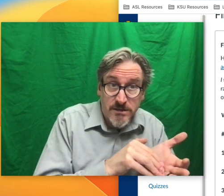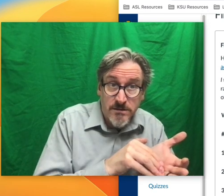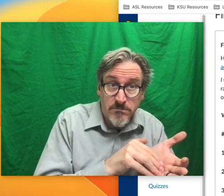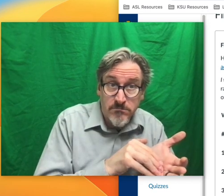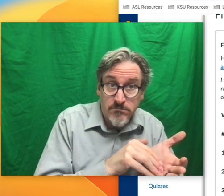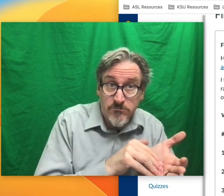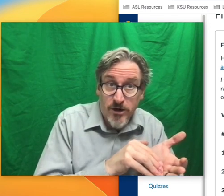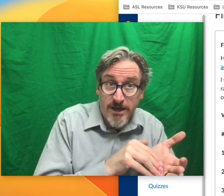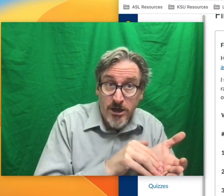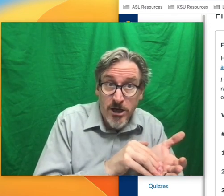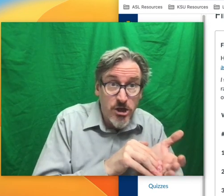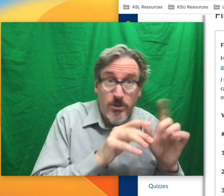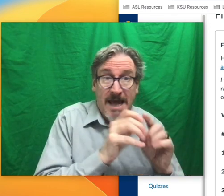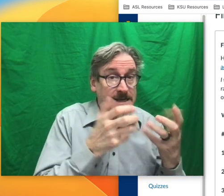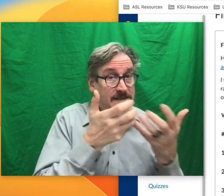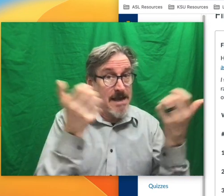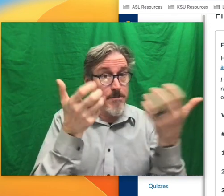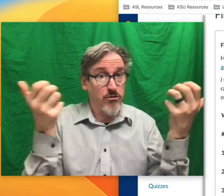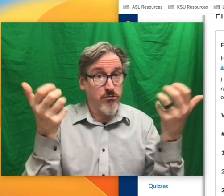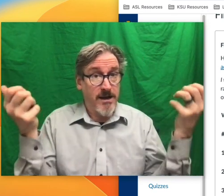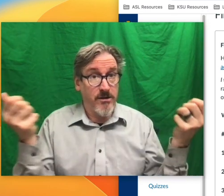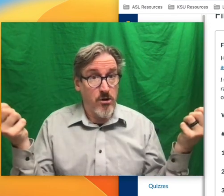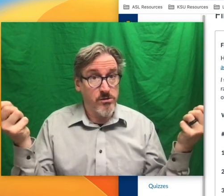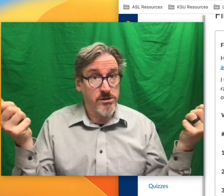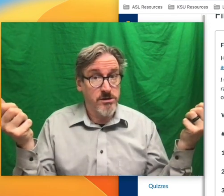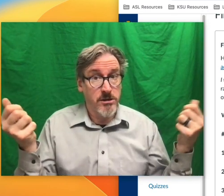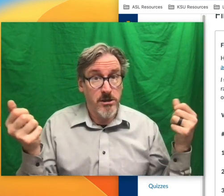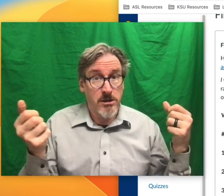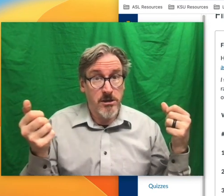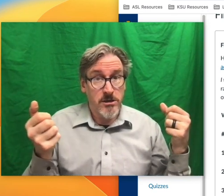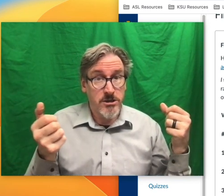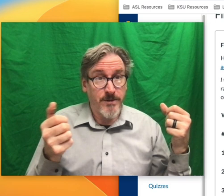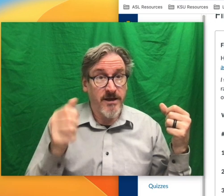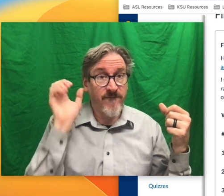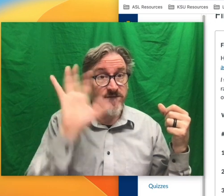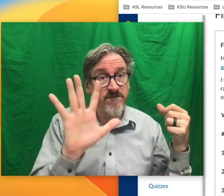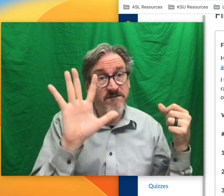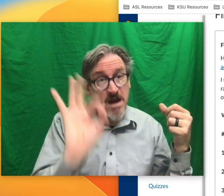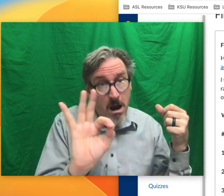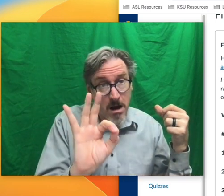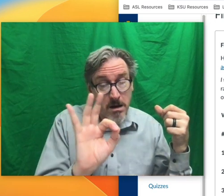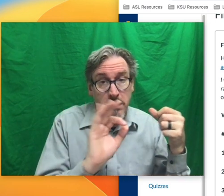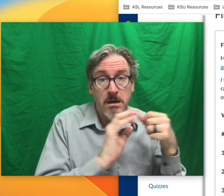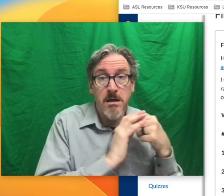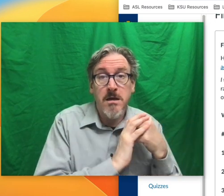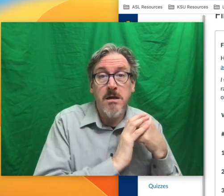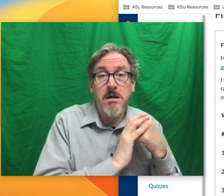59,930,000. Right. You can't separate those to be